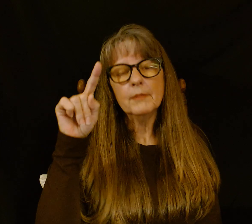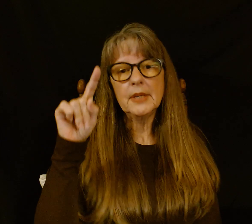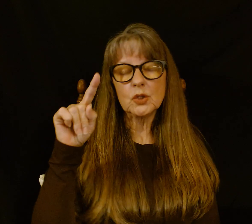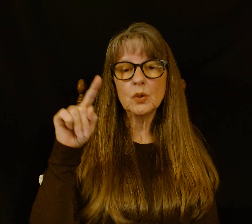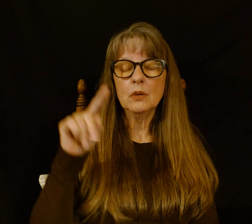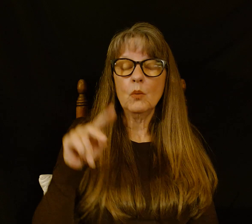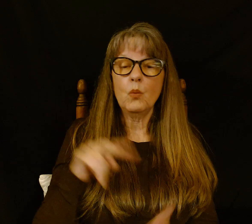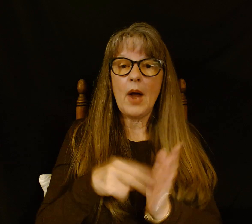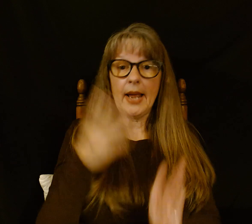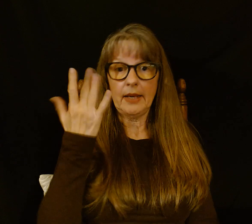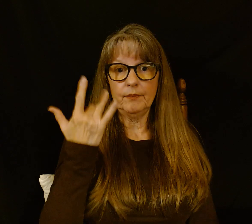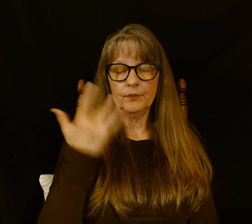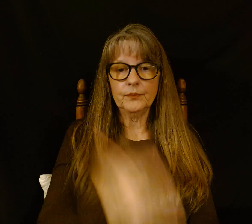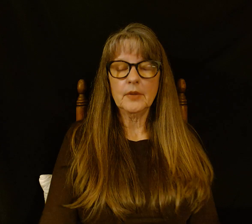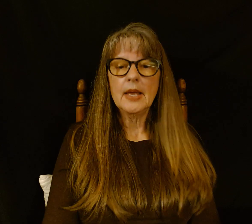means why.